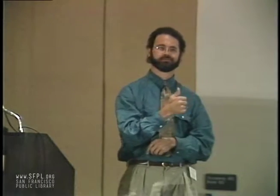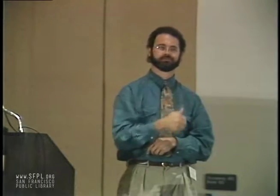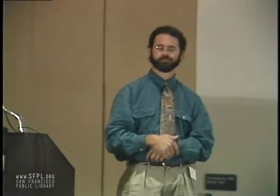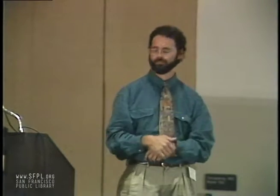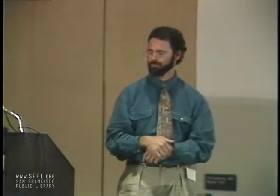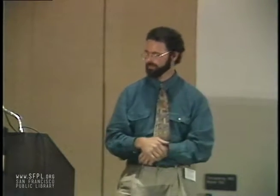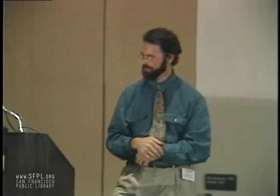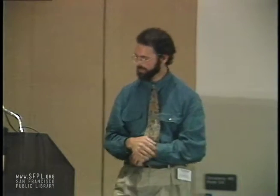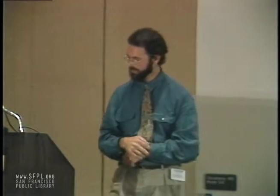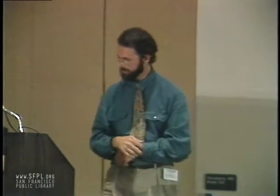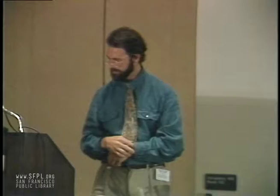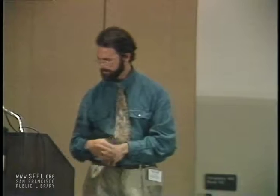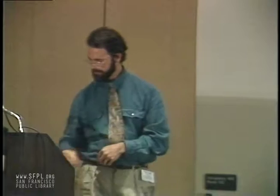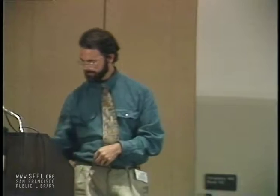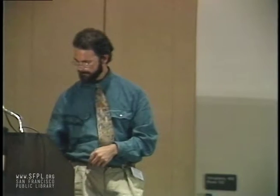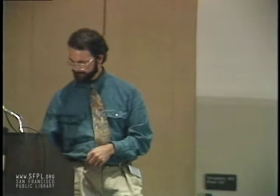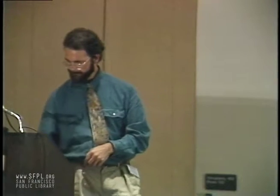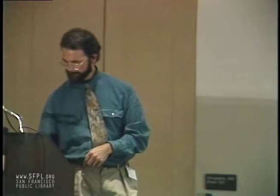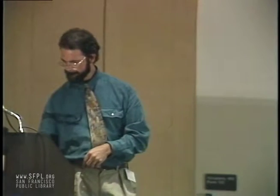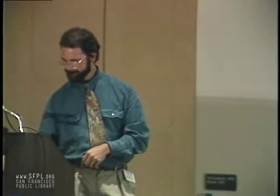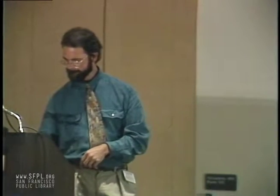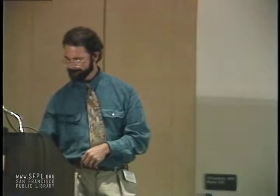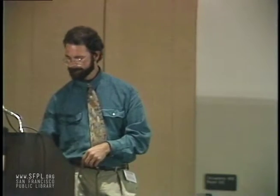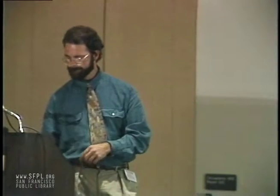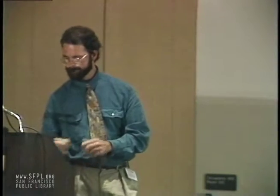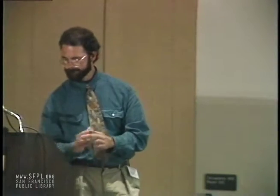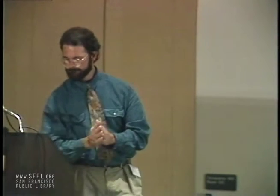that that's how deaf people view themselves.